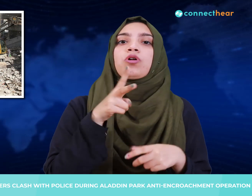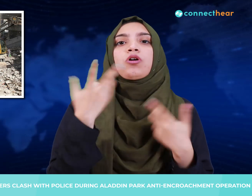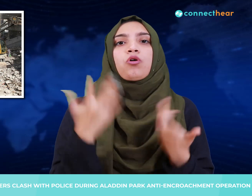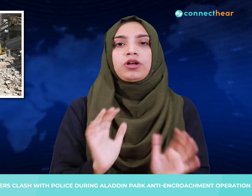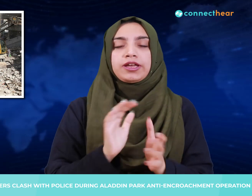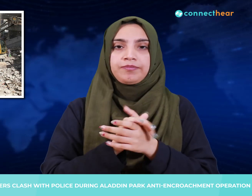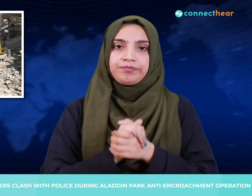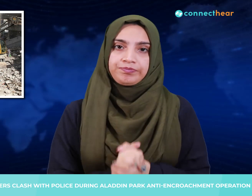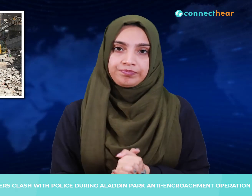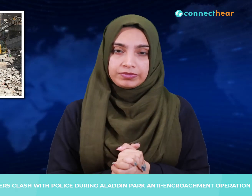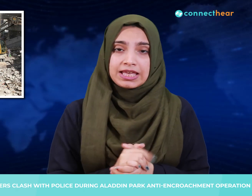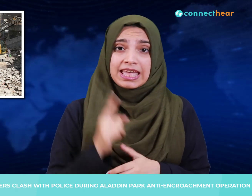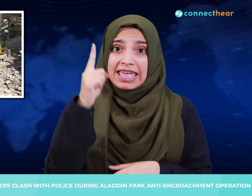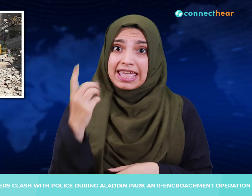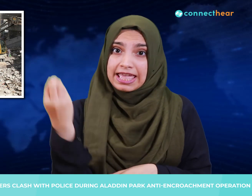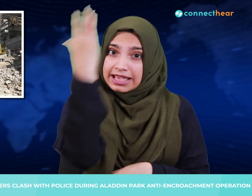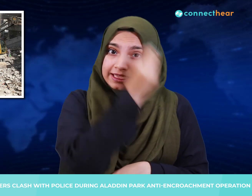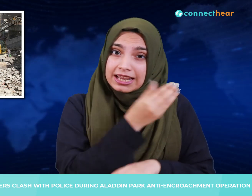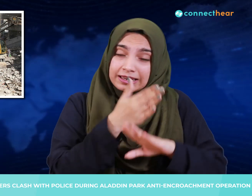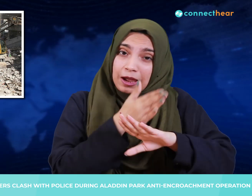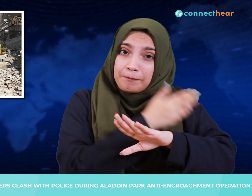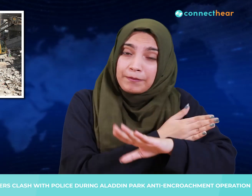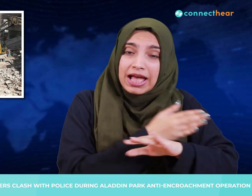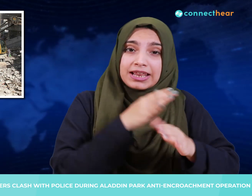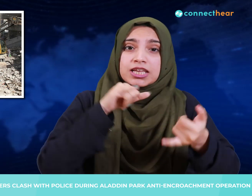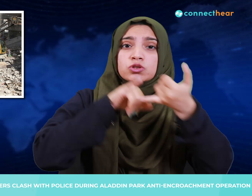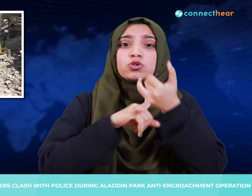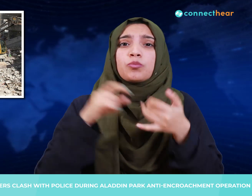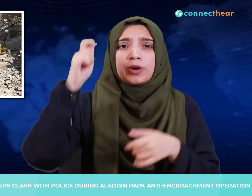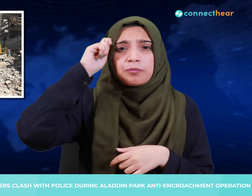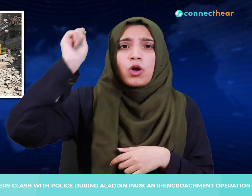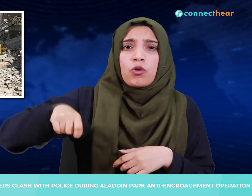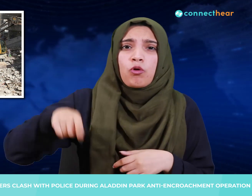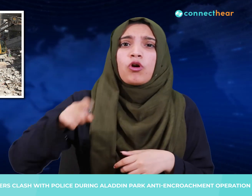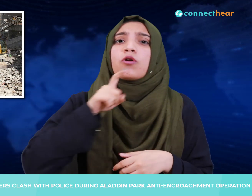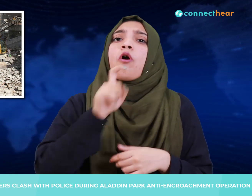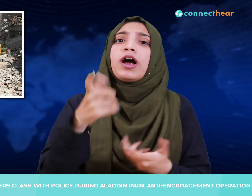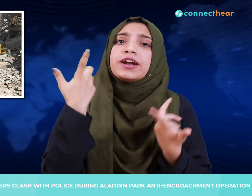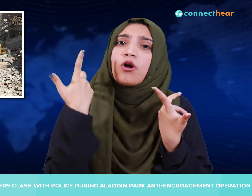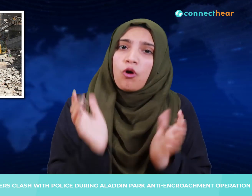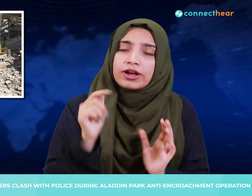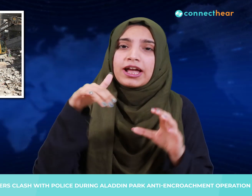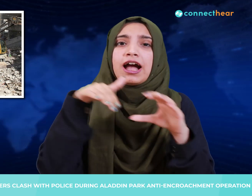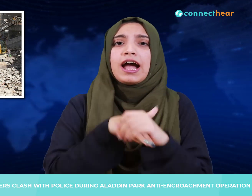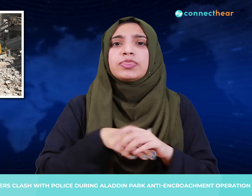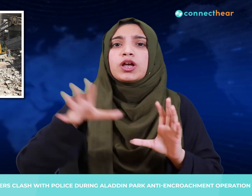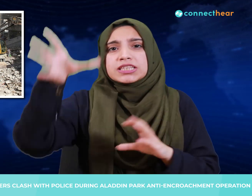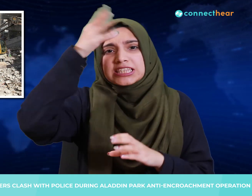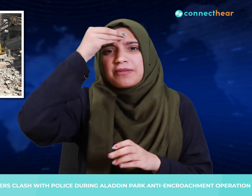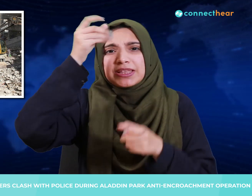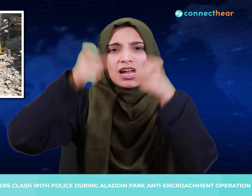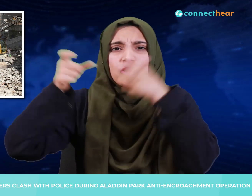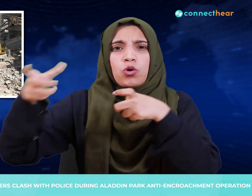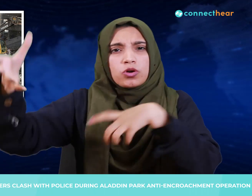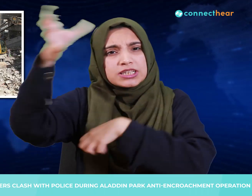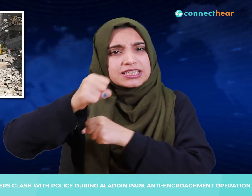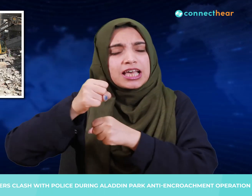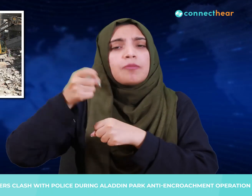A day earlier, the Supreme Court ordered authorities to restart work to widen Gujjar Nalas and